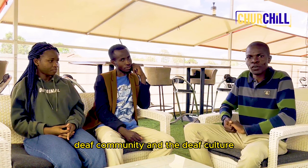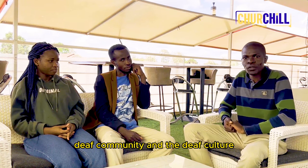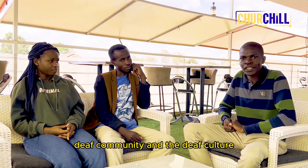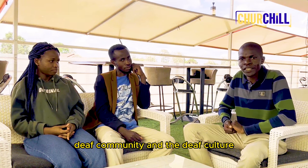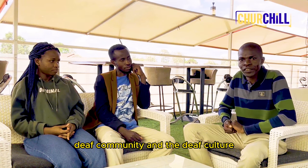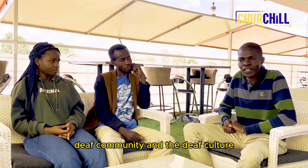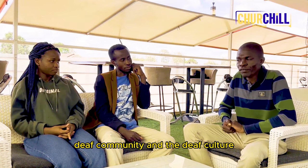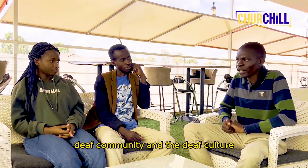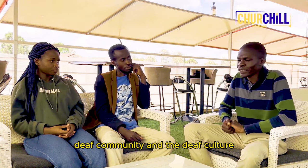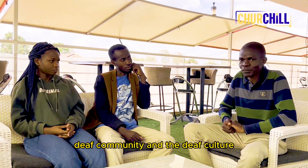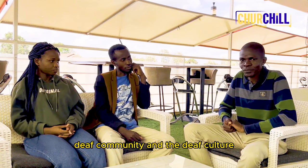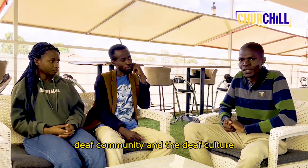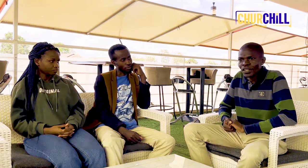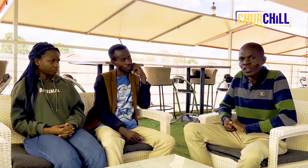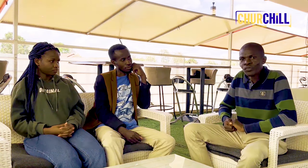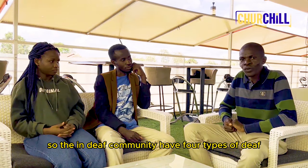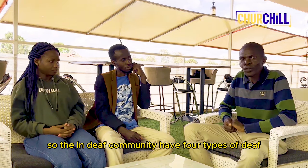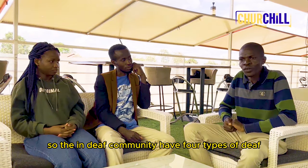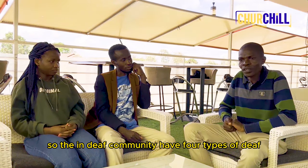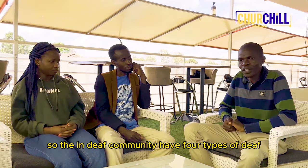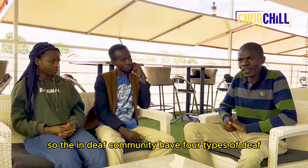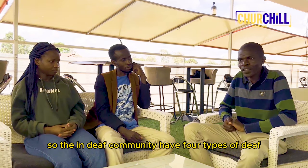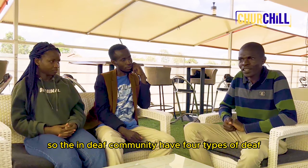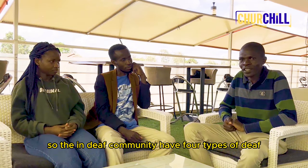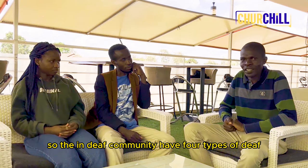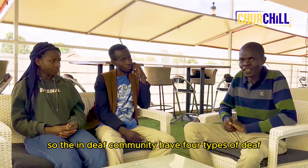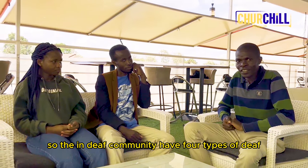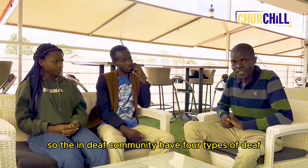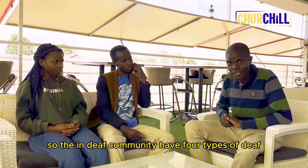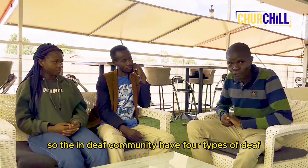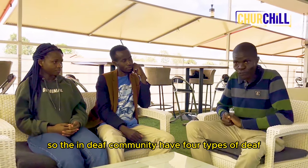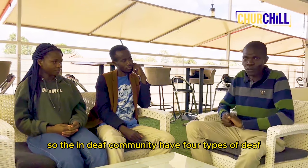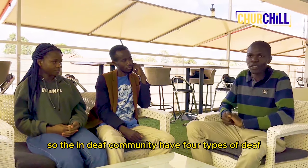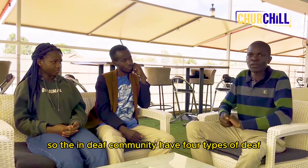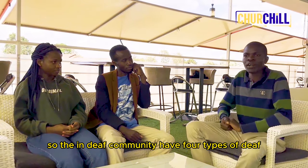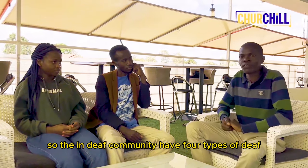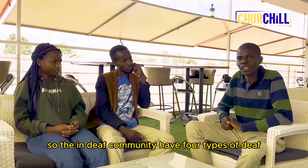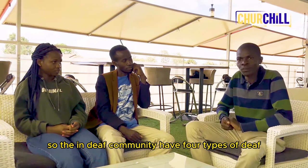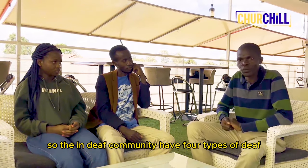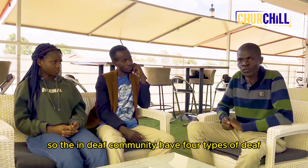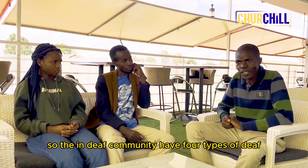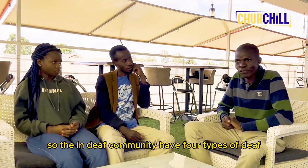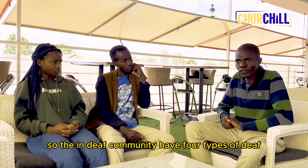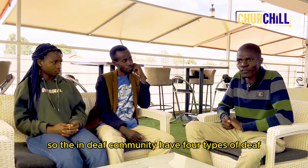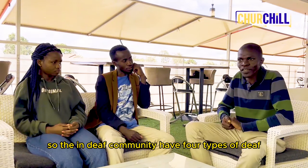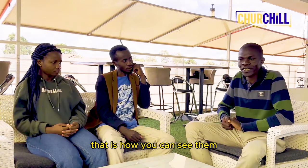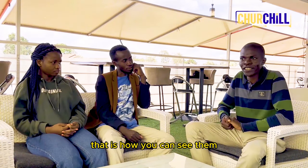community and the deaf culture. So, in the deaf community, have four types of deaf. That is